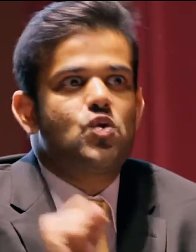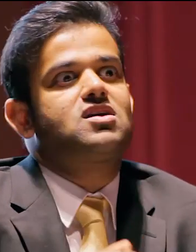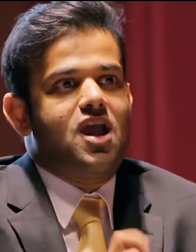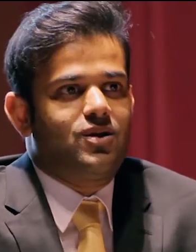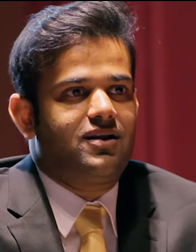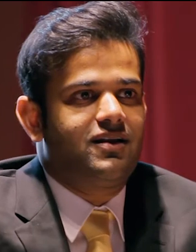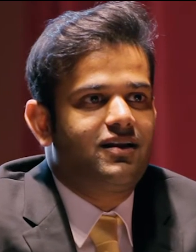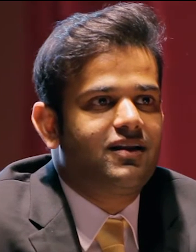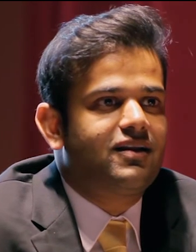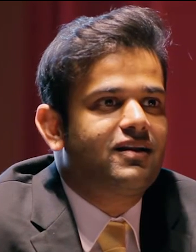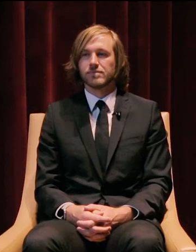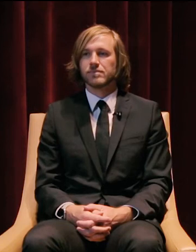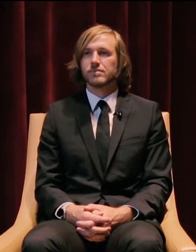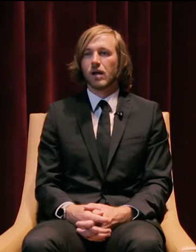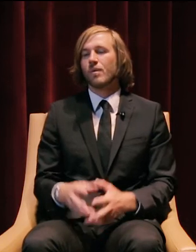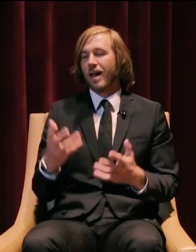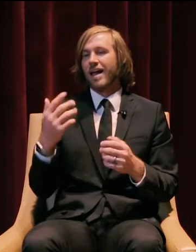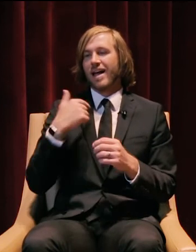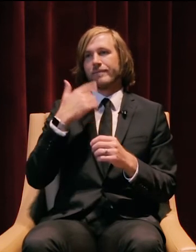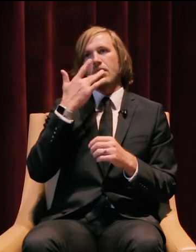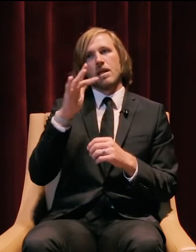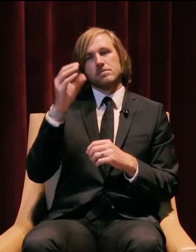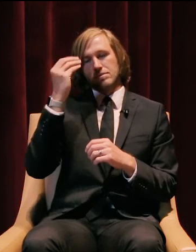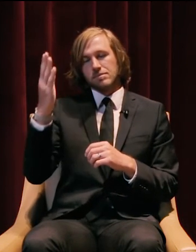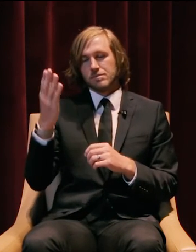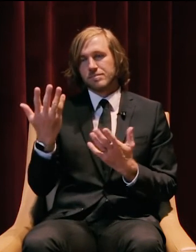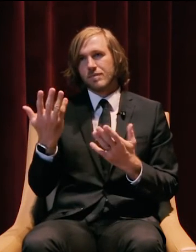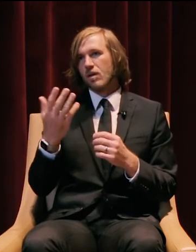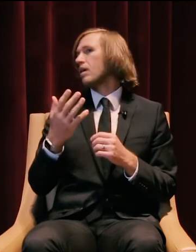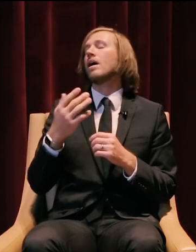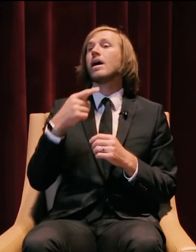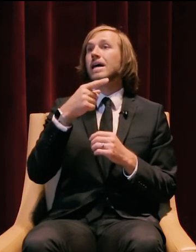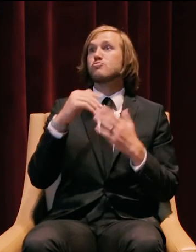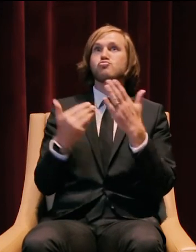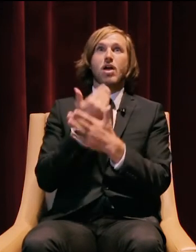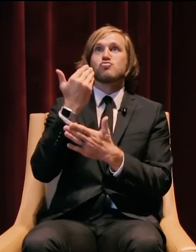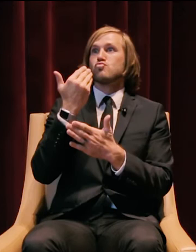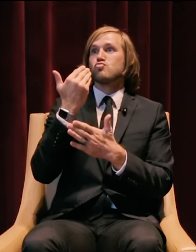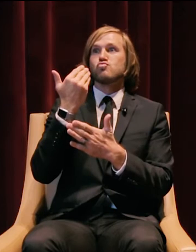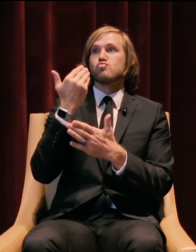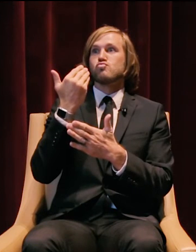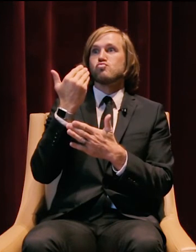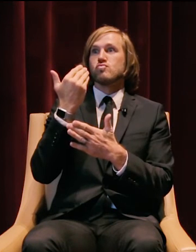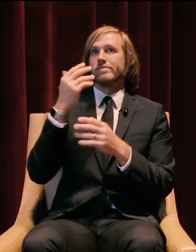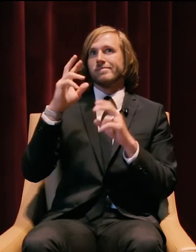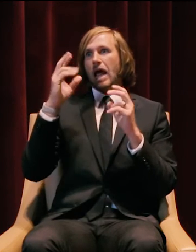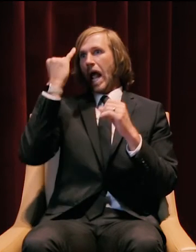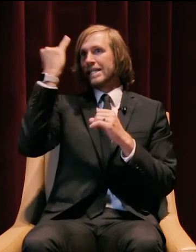stay confident that it would work out? Well, I was very lucky because this was not a brand new